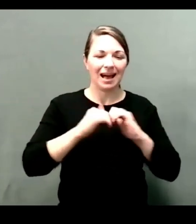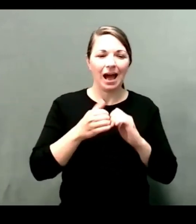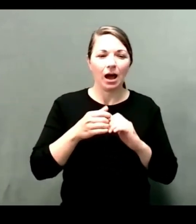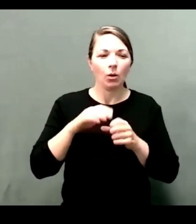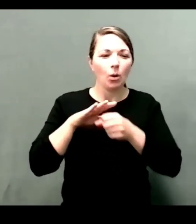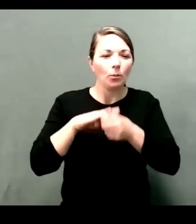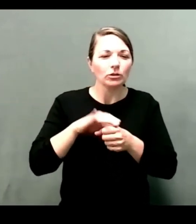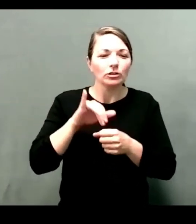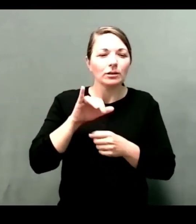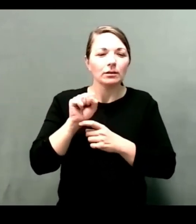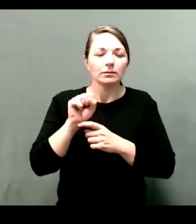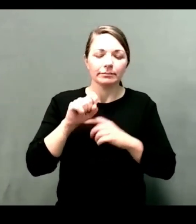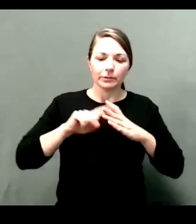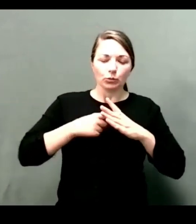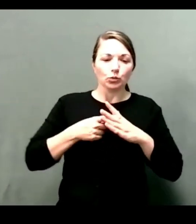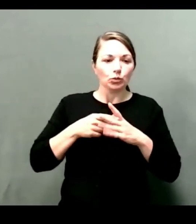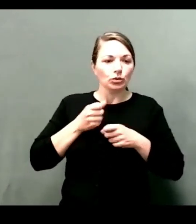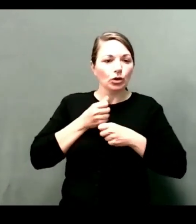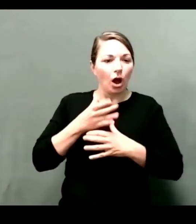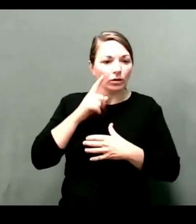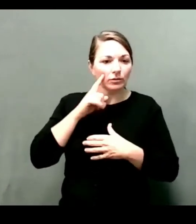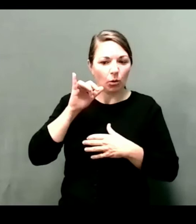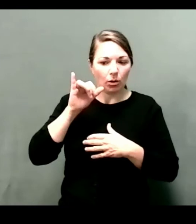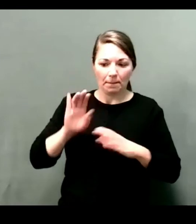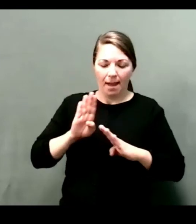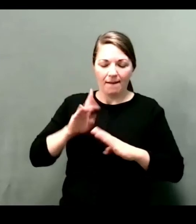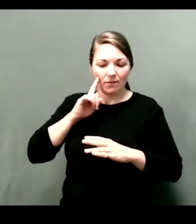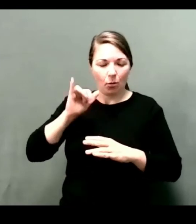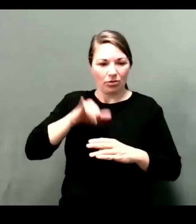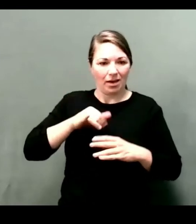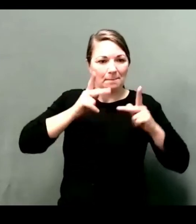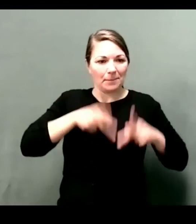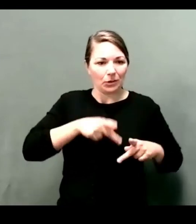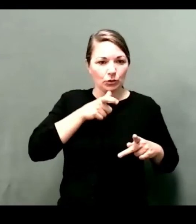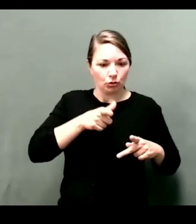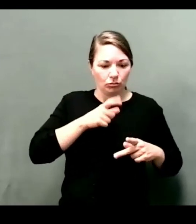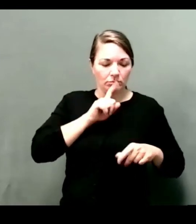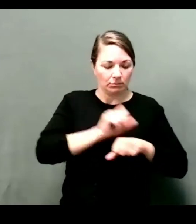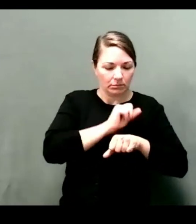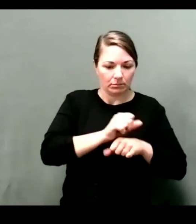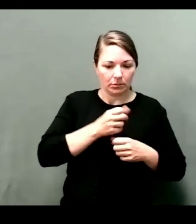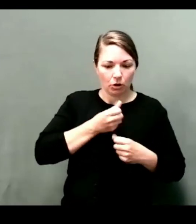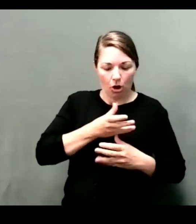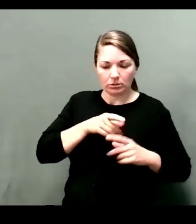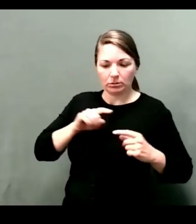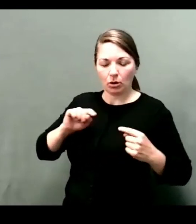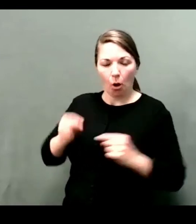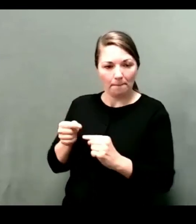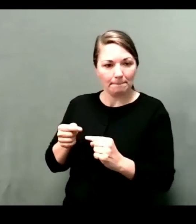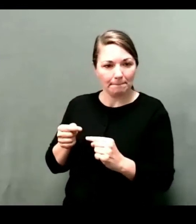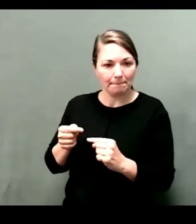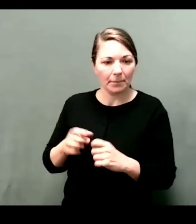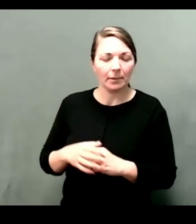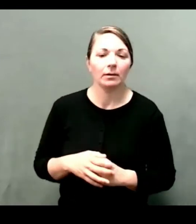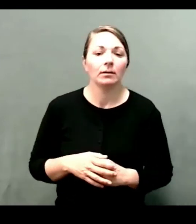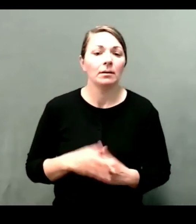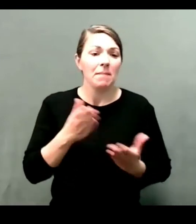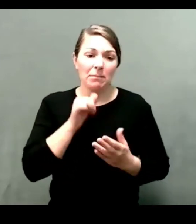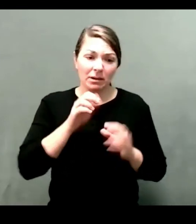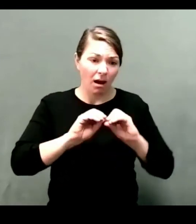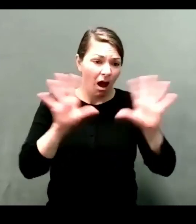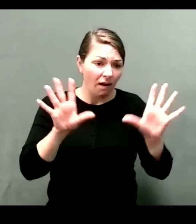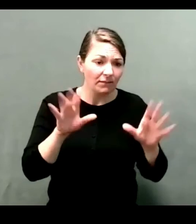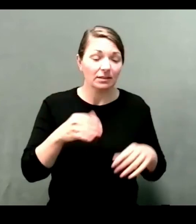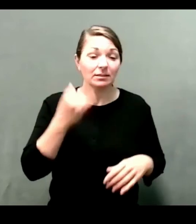root cause for the behaviors of the person who caused harm? This one may not be very obvious unless you've had a lot of